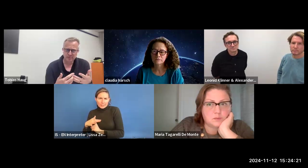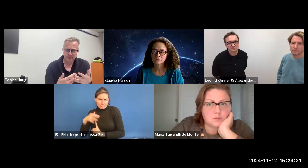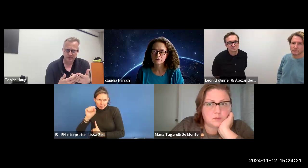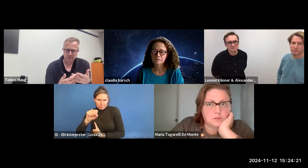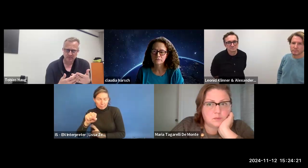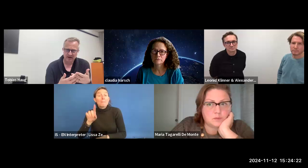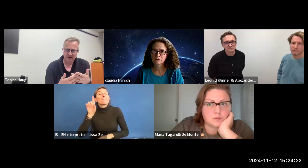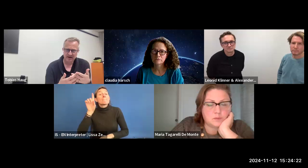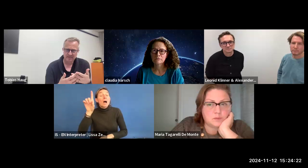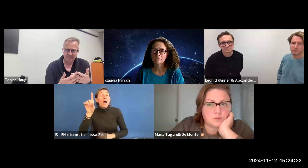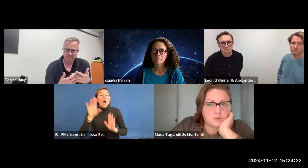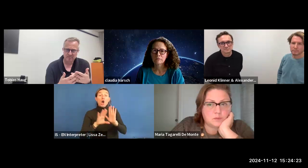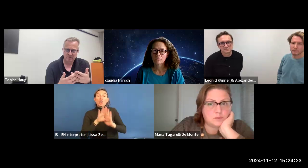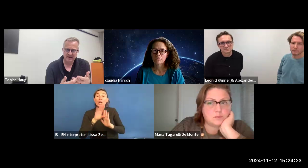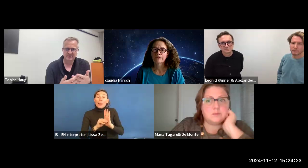develop a curriculum